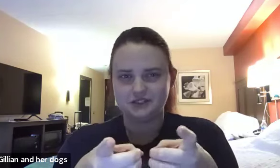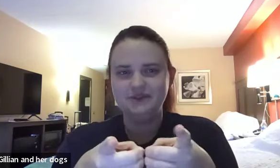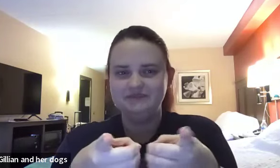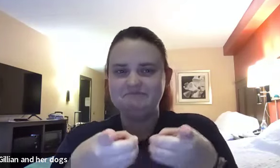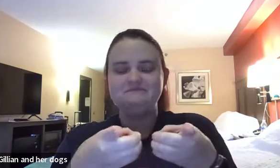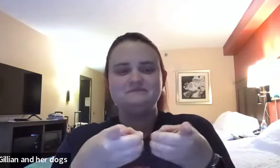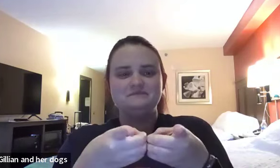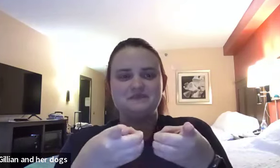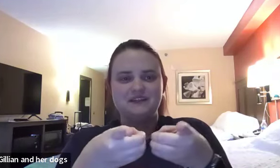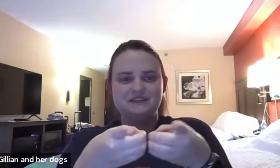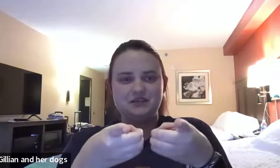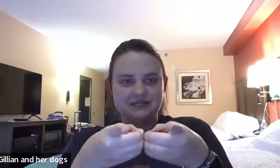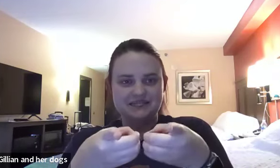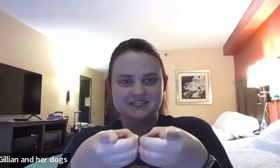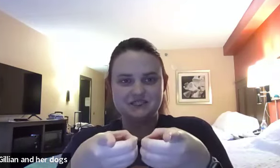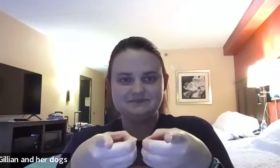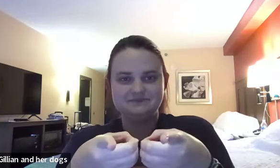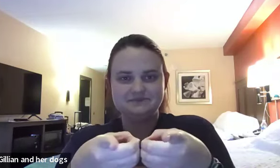conversation. So dessert.